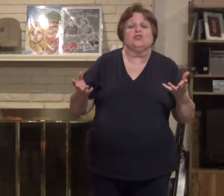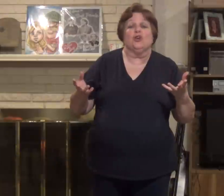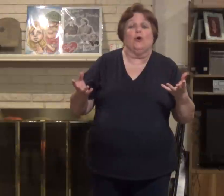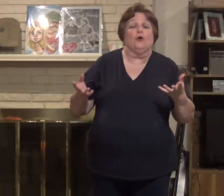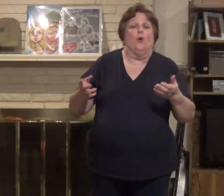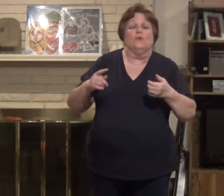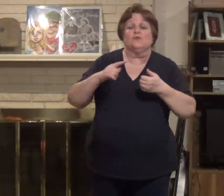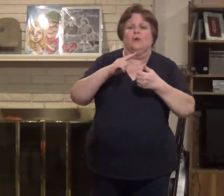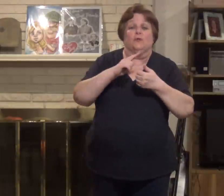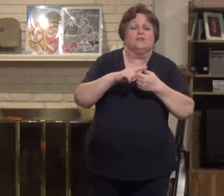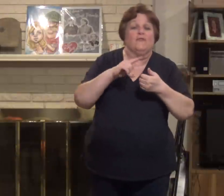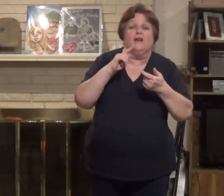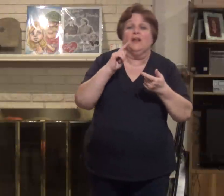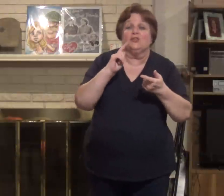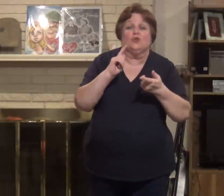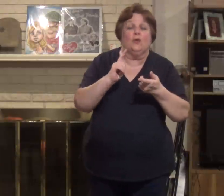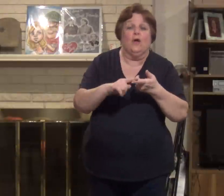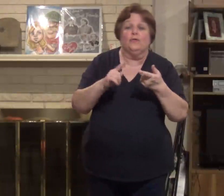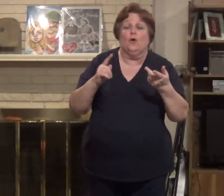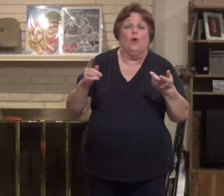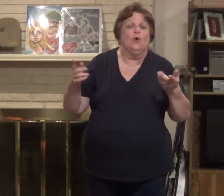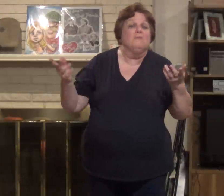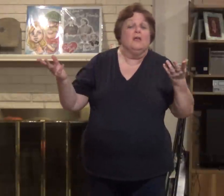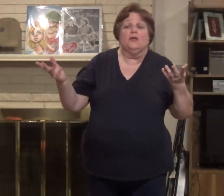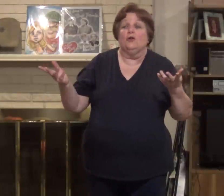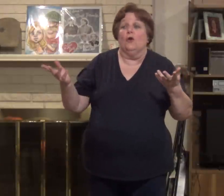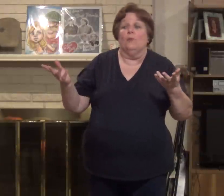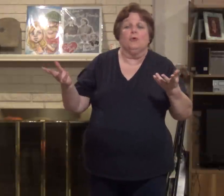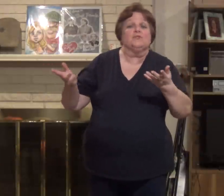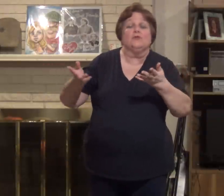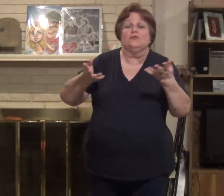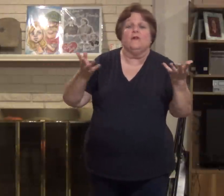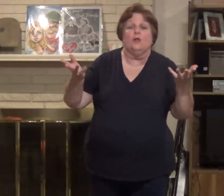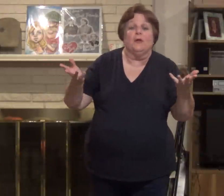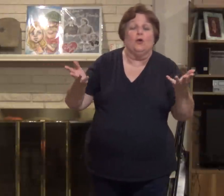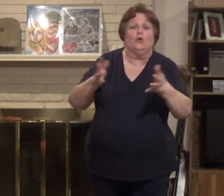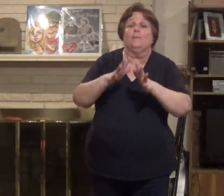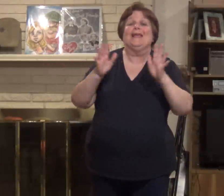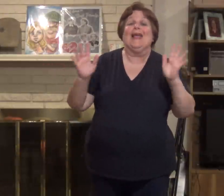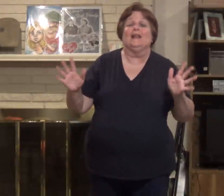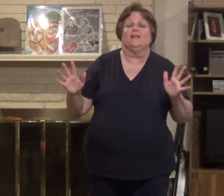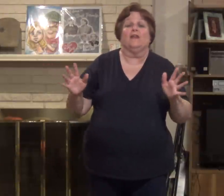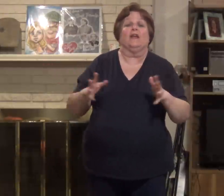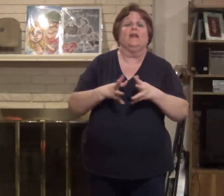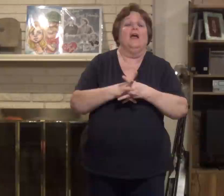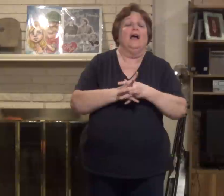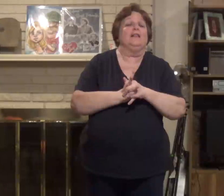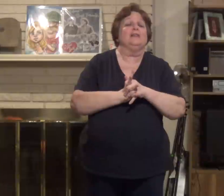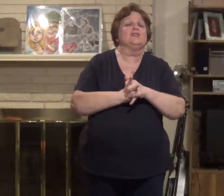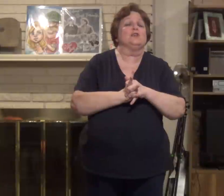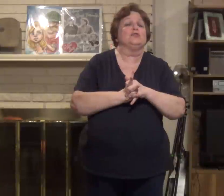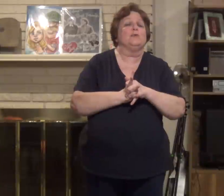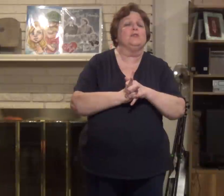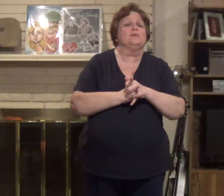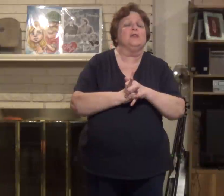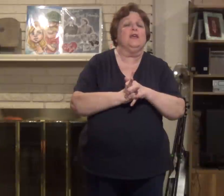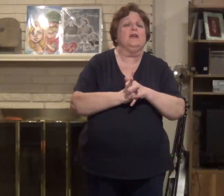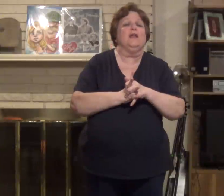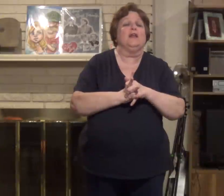share our goals, whether it's financial, health goal, you know, a personal development goal, could be anything. I'd like to start doing those again, and I